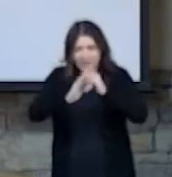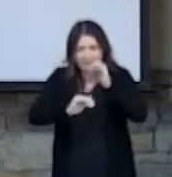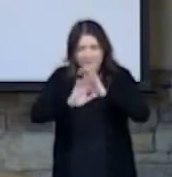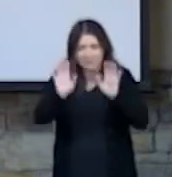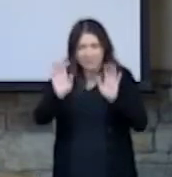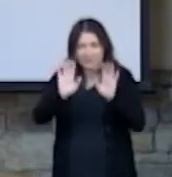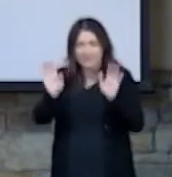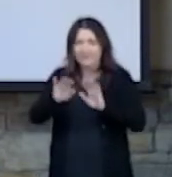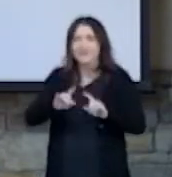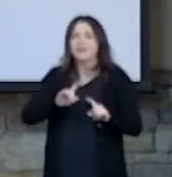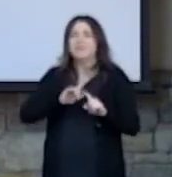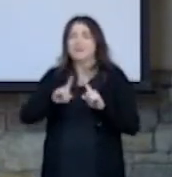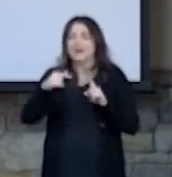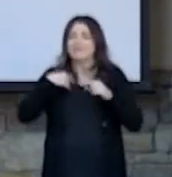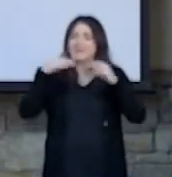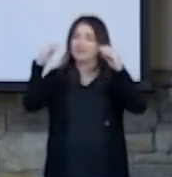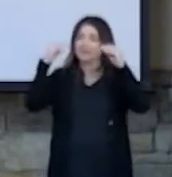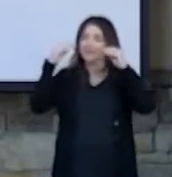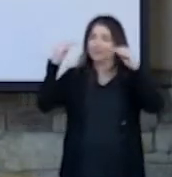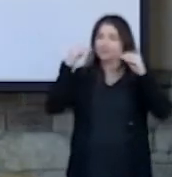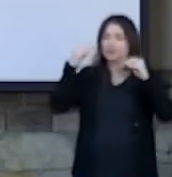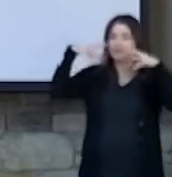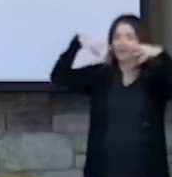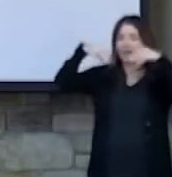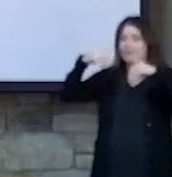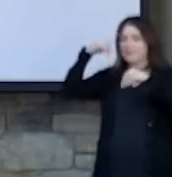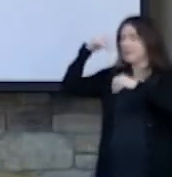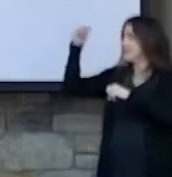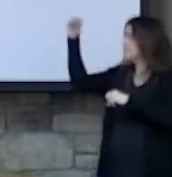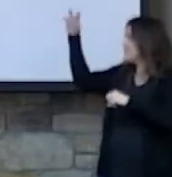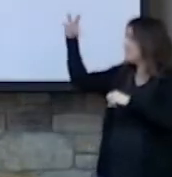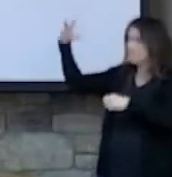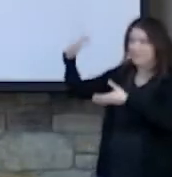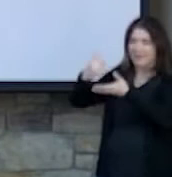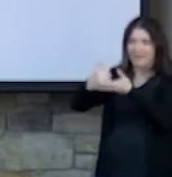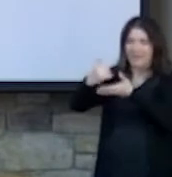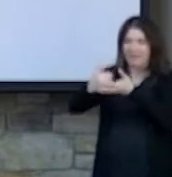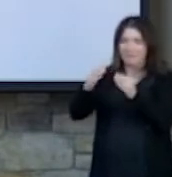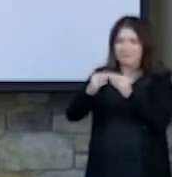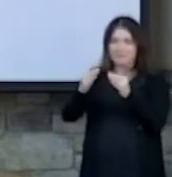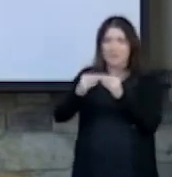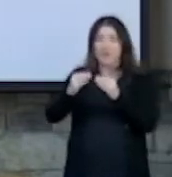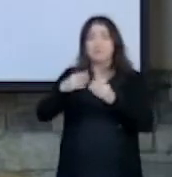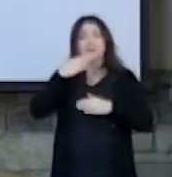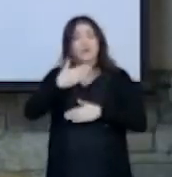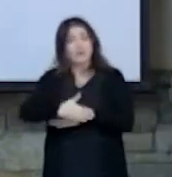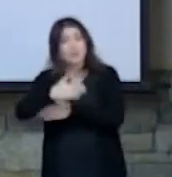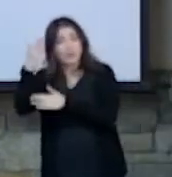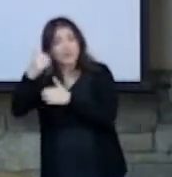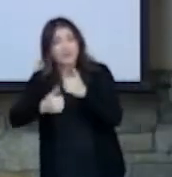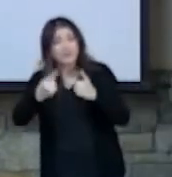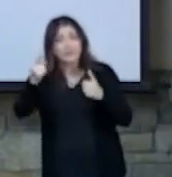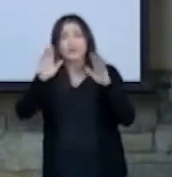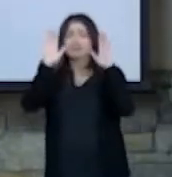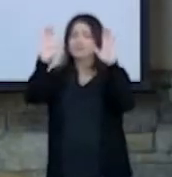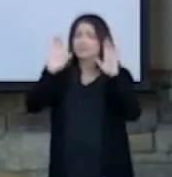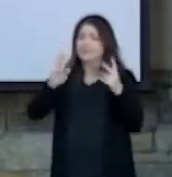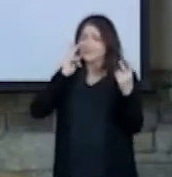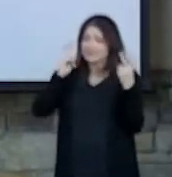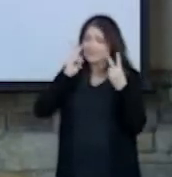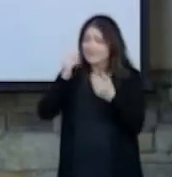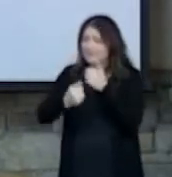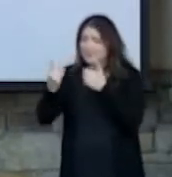thing. I'd been given instruction to turn it off because it helps with the screen. But good morning, everybody. It is great to see everyone here this